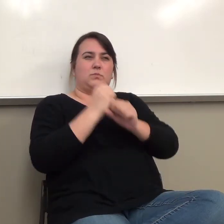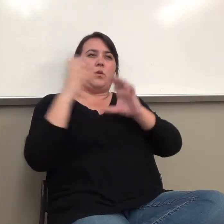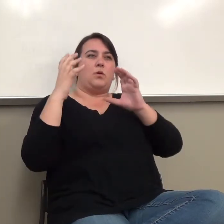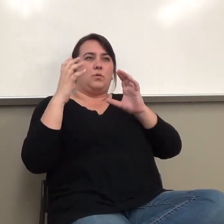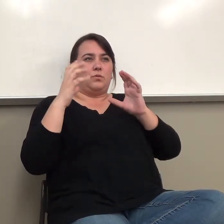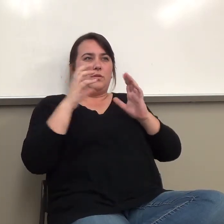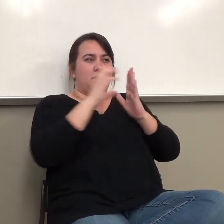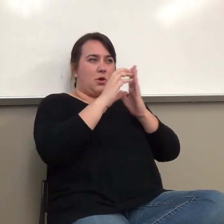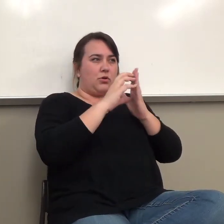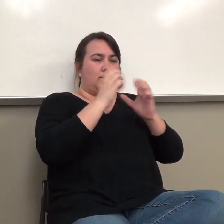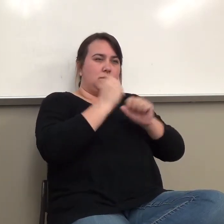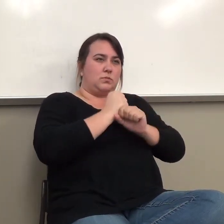Explode this paragraph.